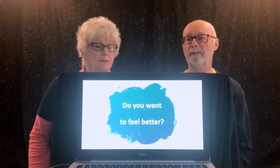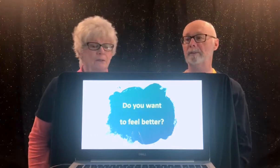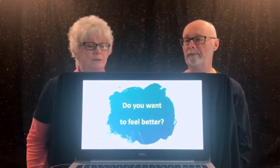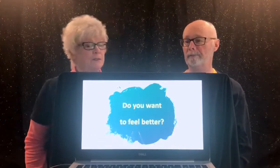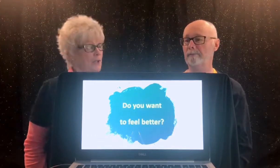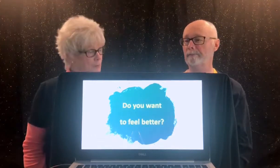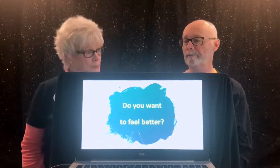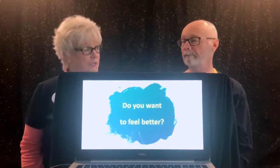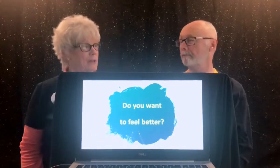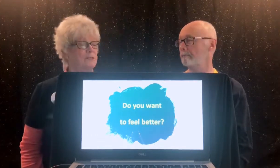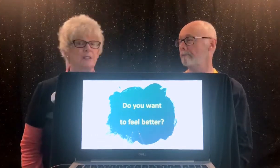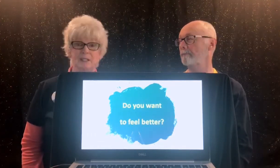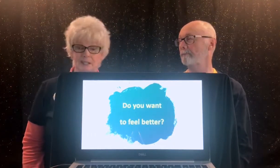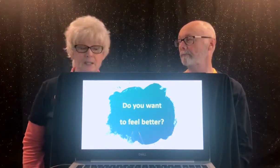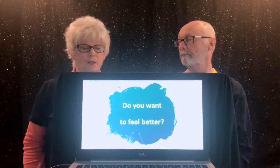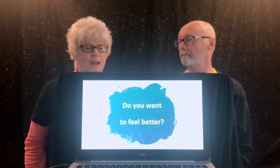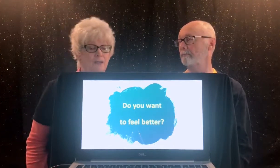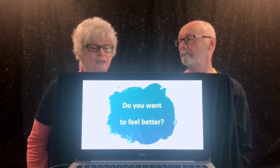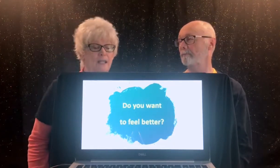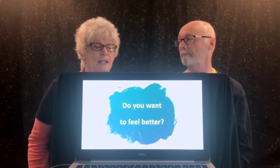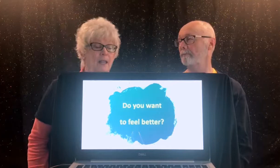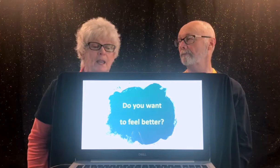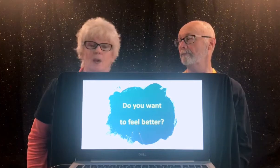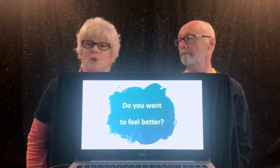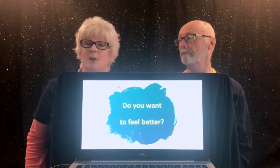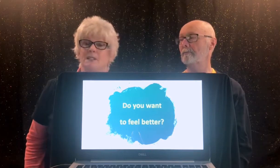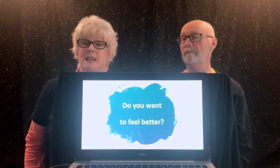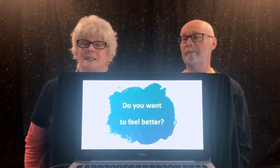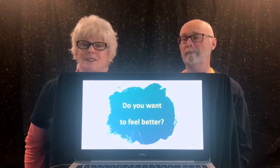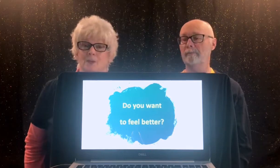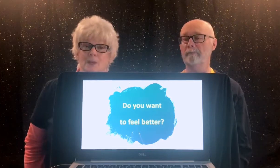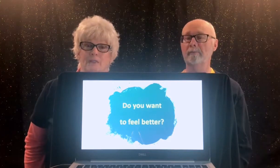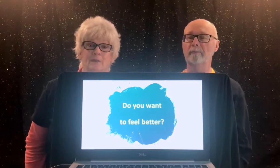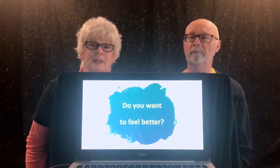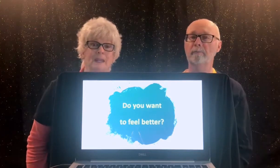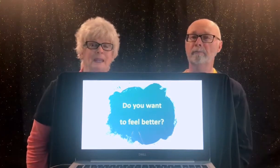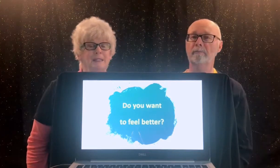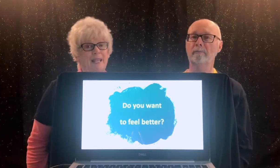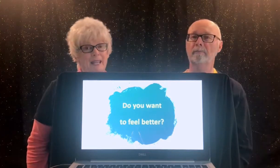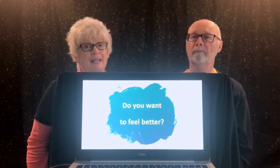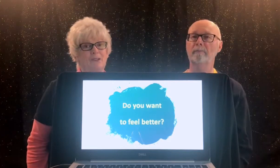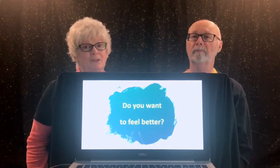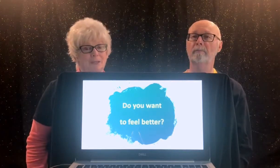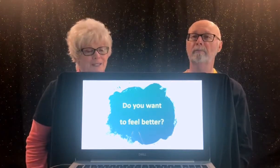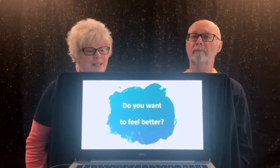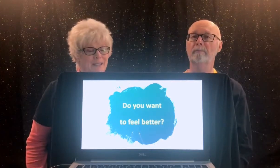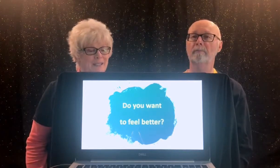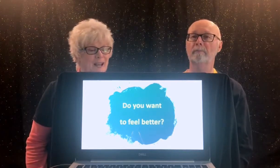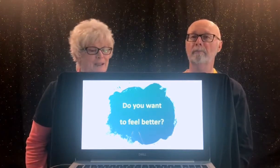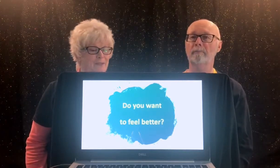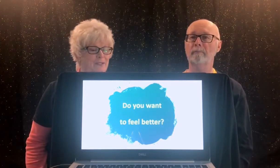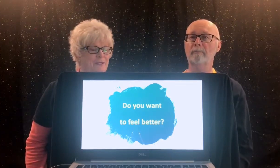Yes. Couples counseling, single counseling. We attended grief meetings and we attended